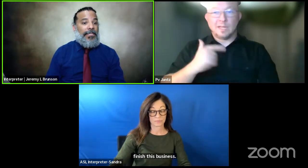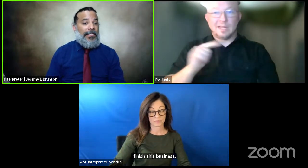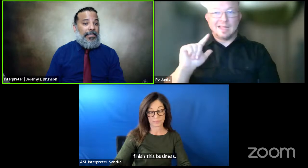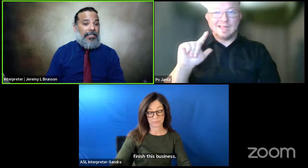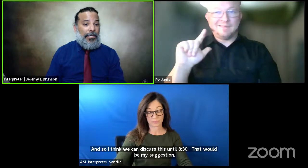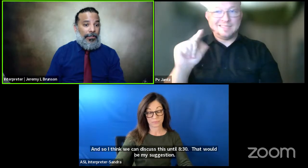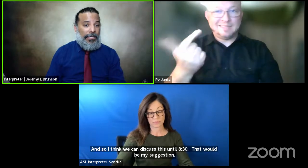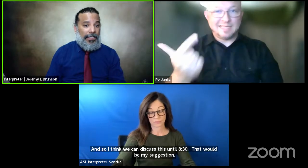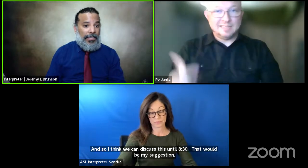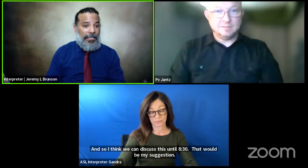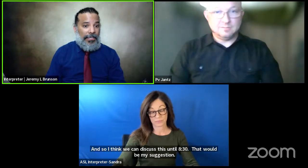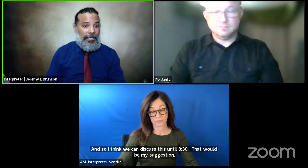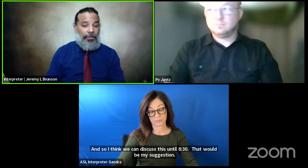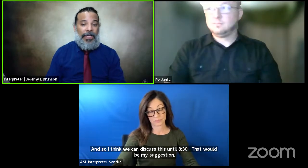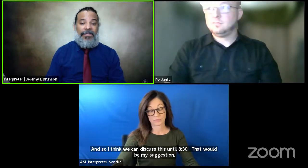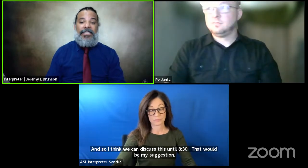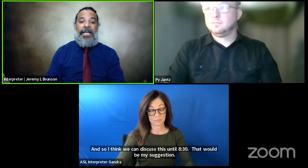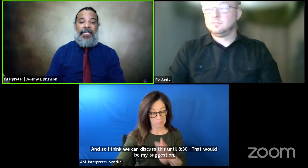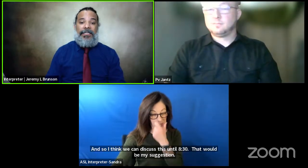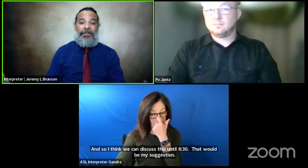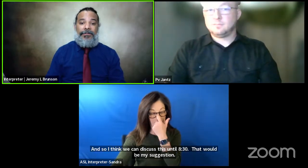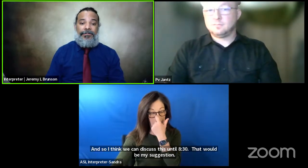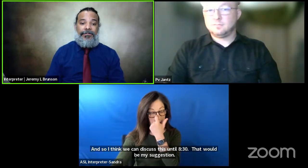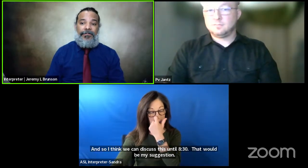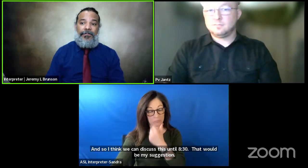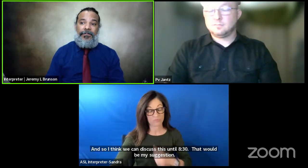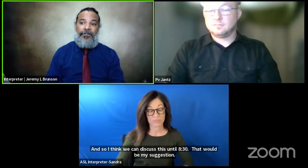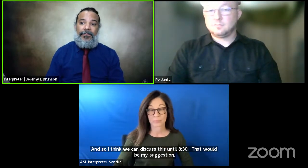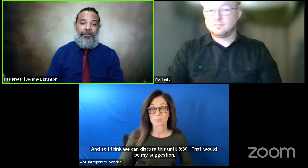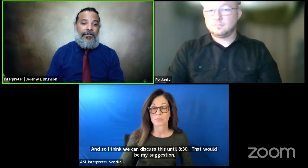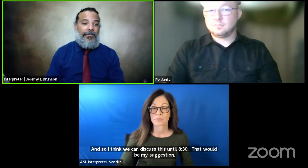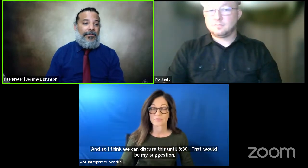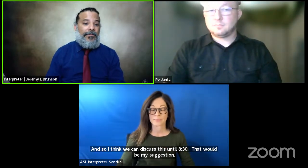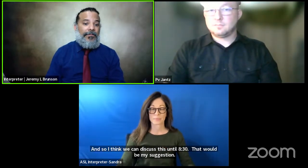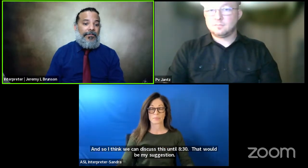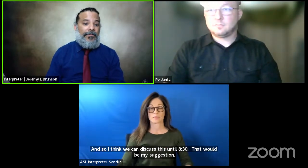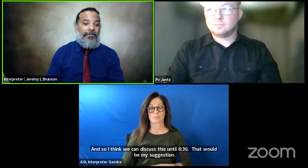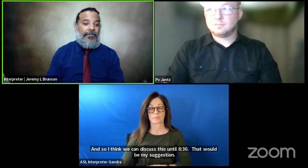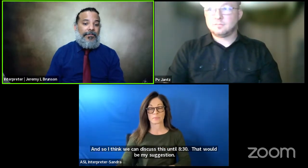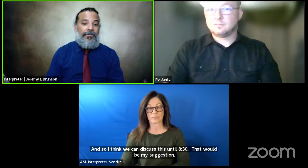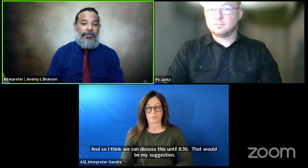until this business is concluded. Do we have a second?